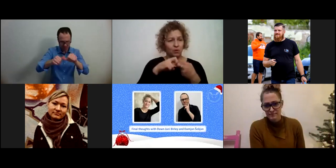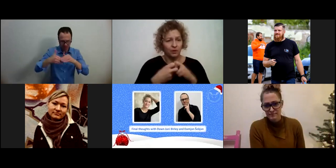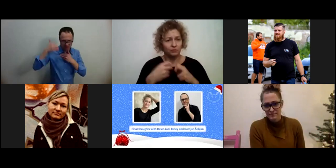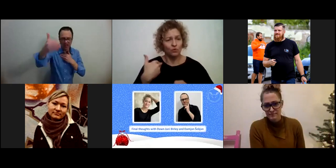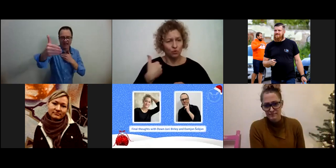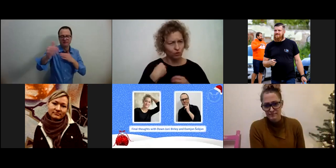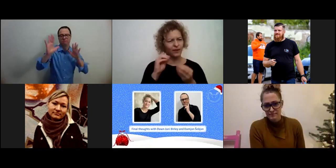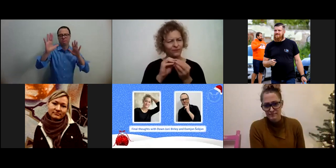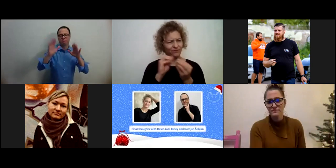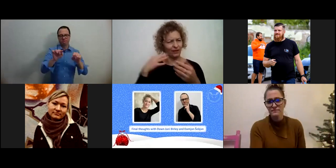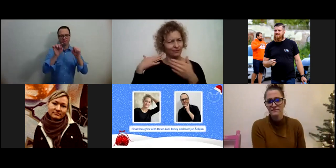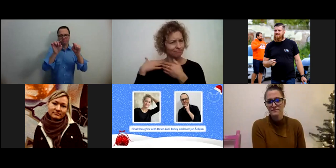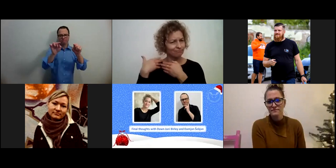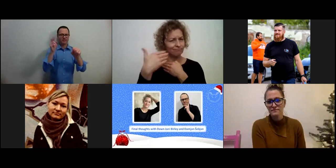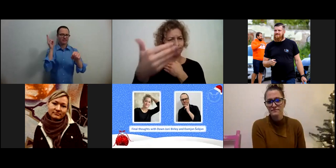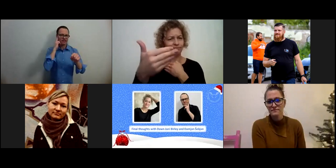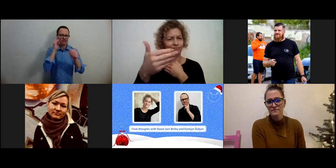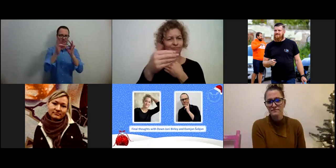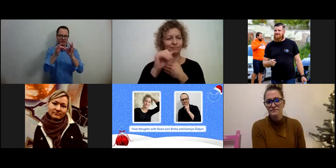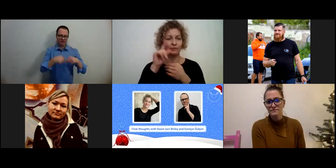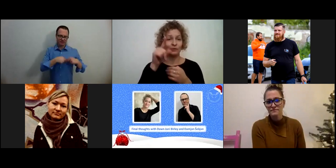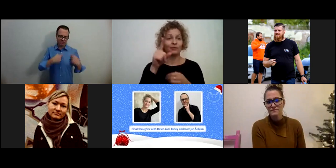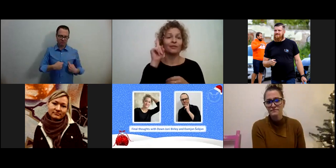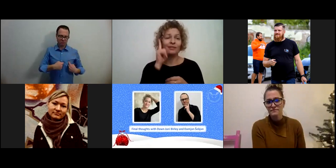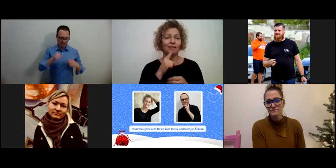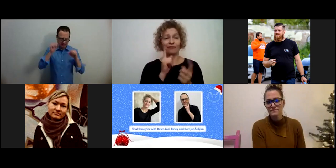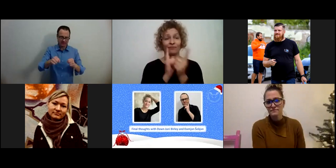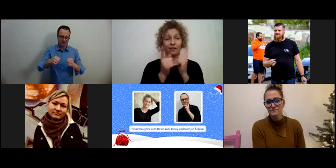No problem. I want to continue.